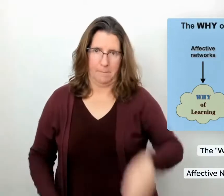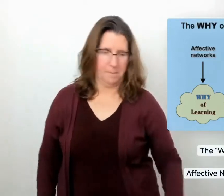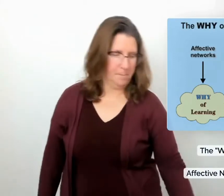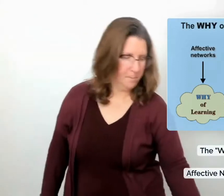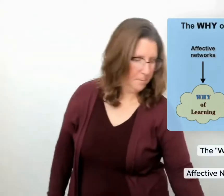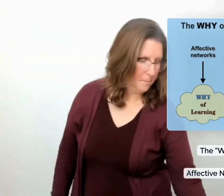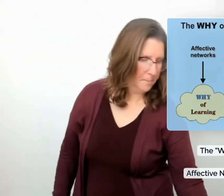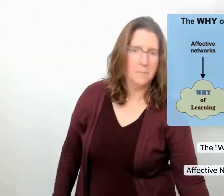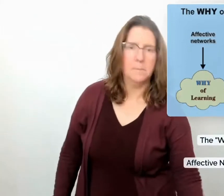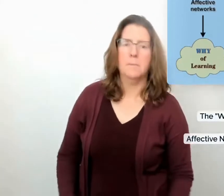UDL.